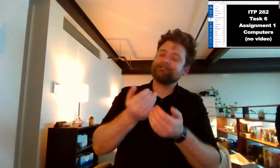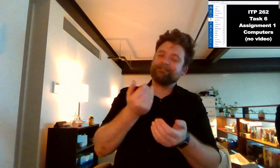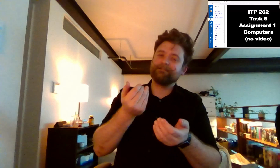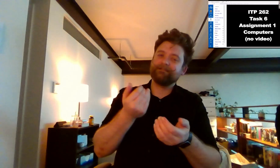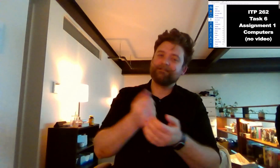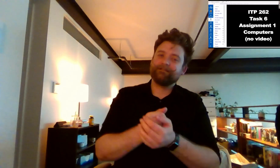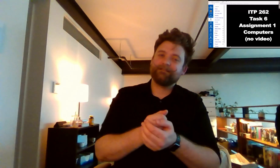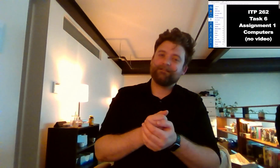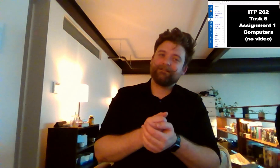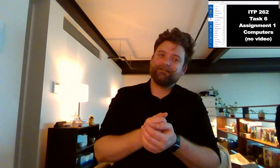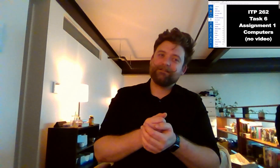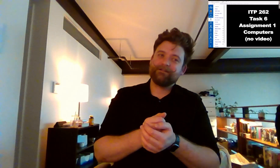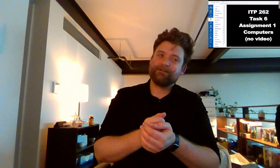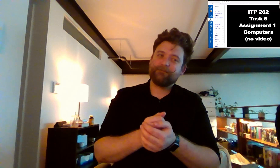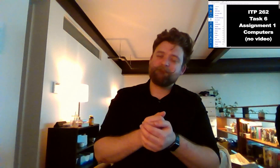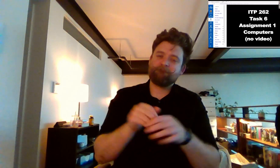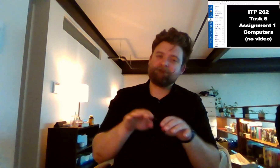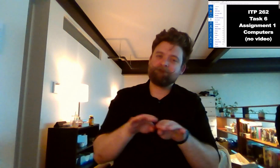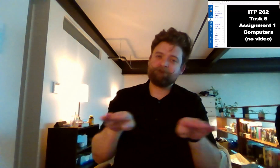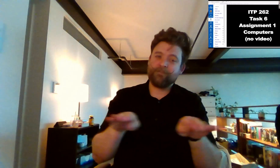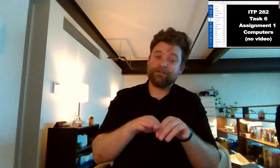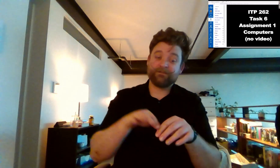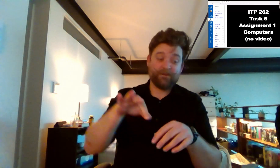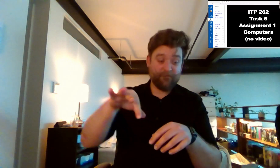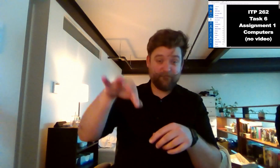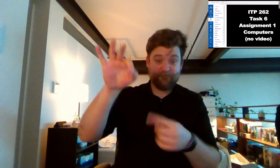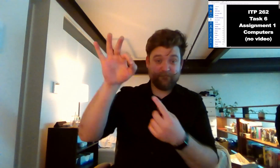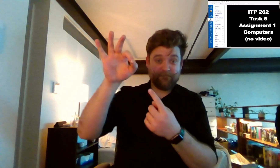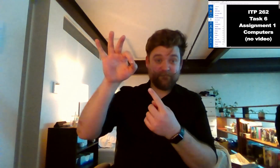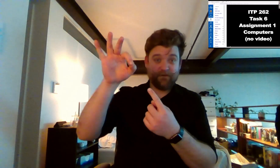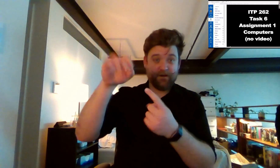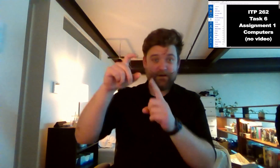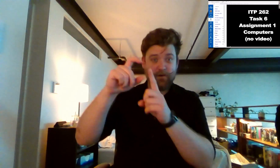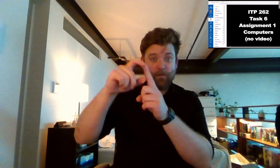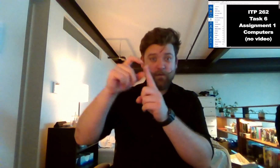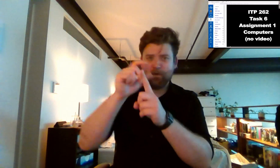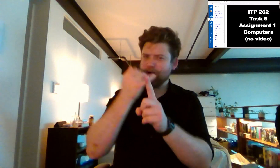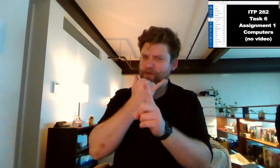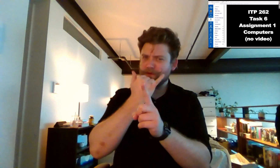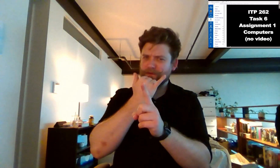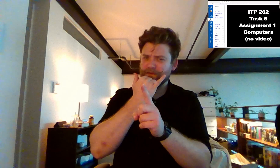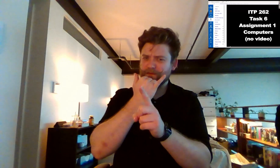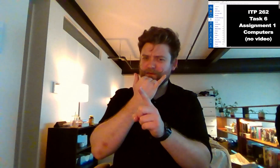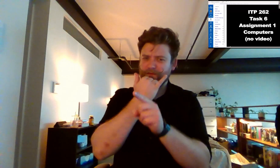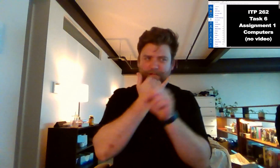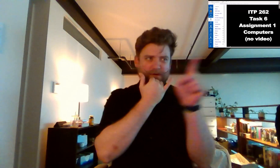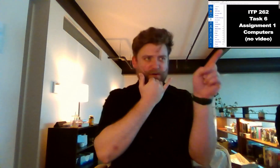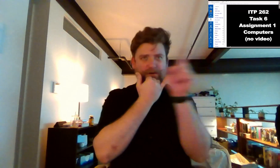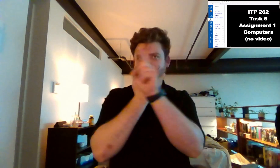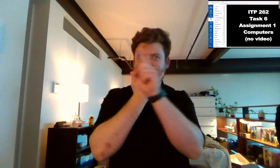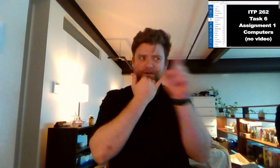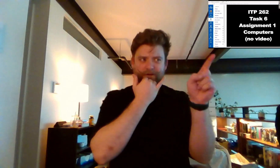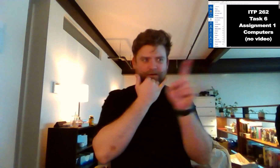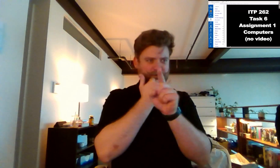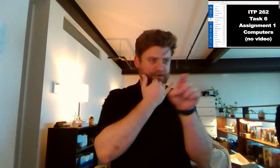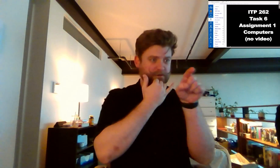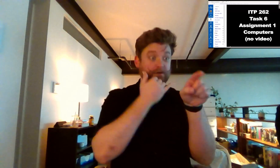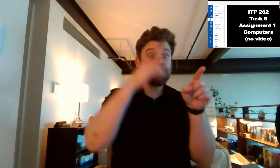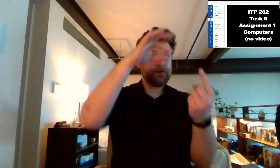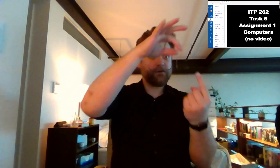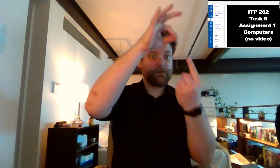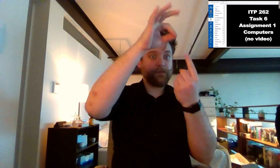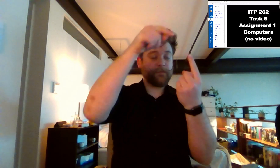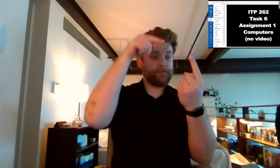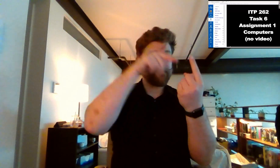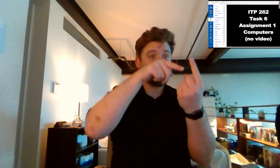Essentially, just find the word that's wrong and try to find the word in the dictionary that you know, to